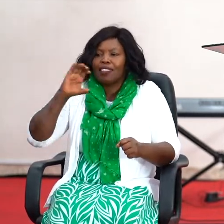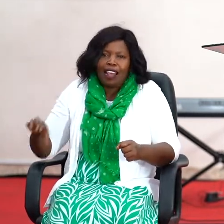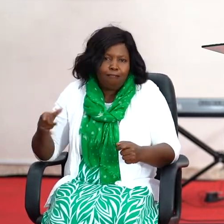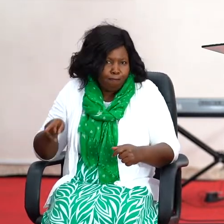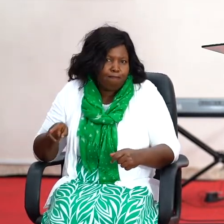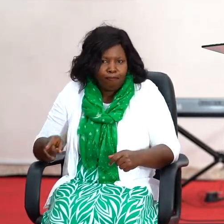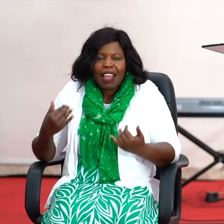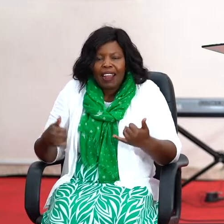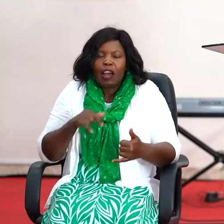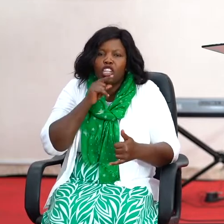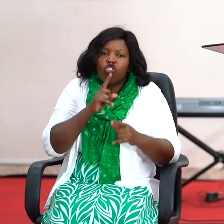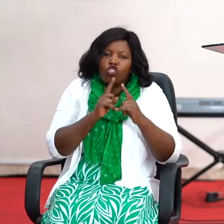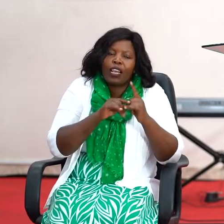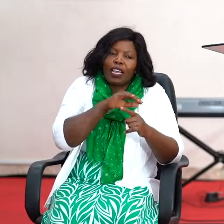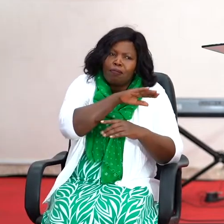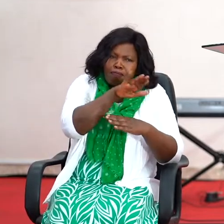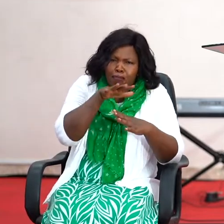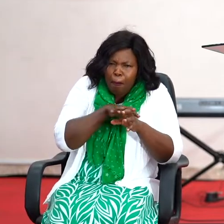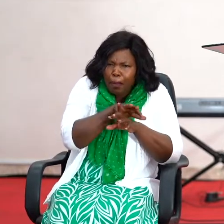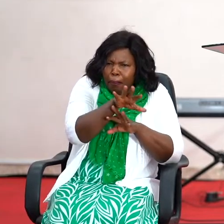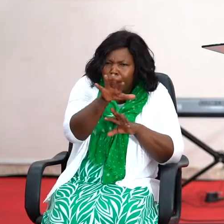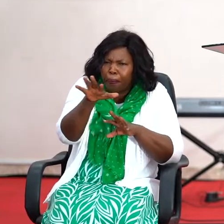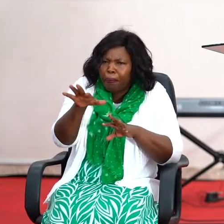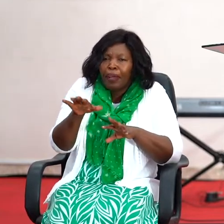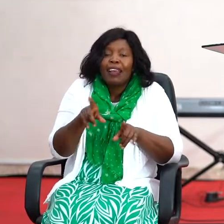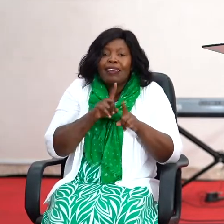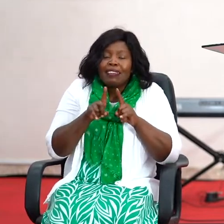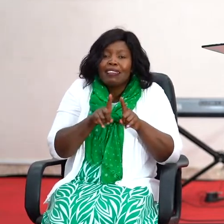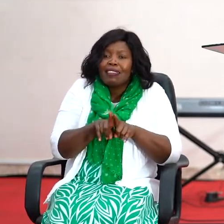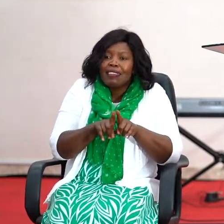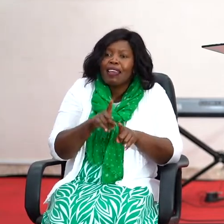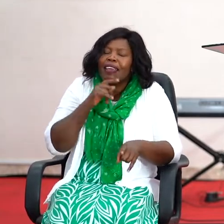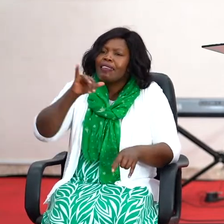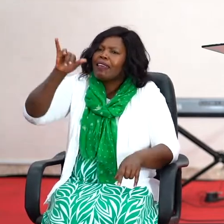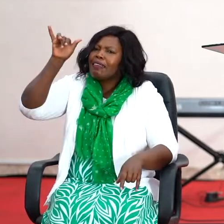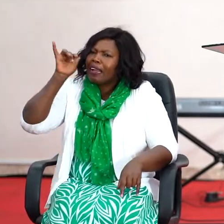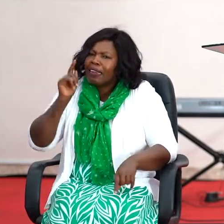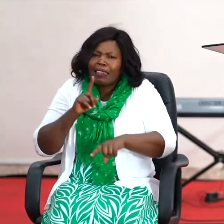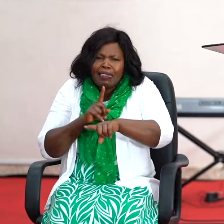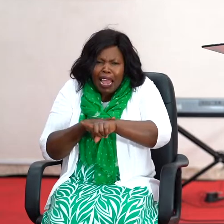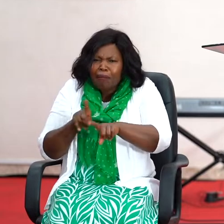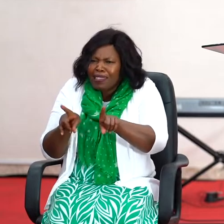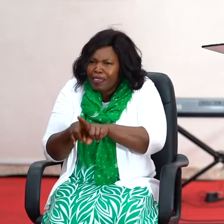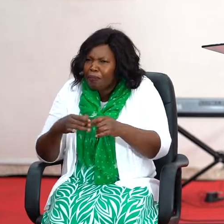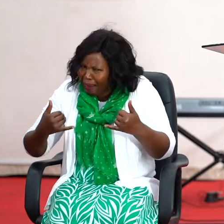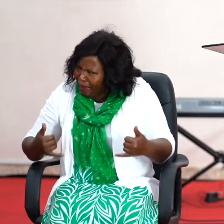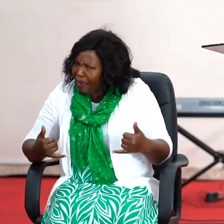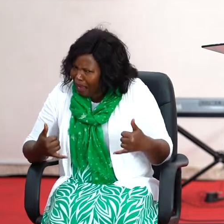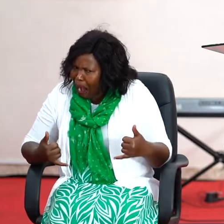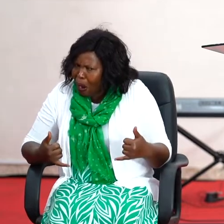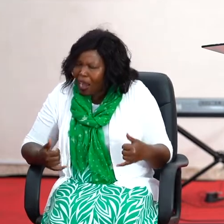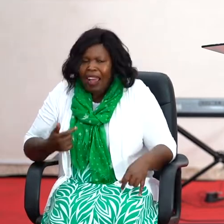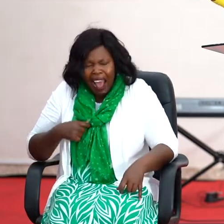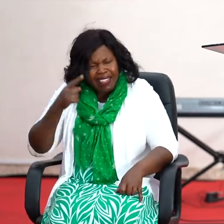see, he's talking to these people, and they are telling him yesterday at such a time like this. So he must have slept